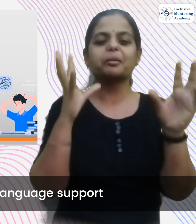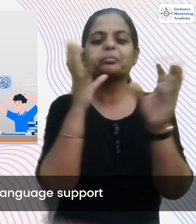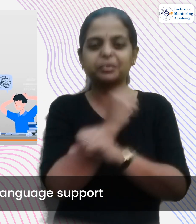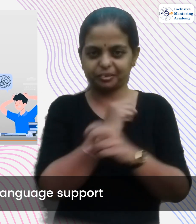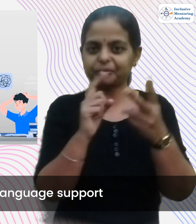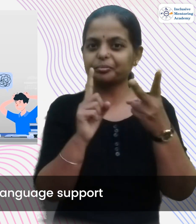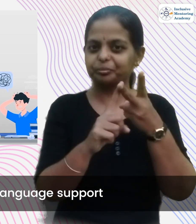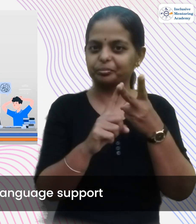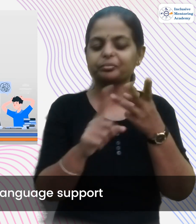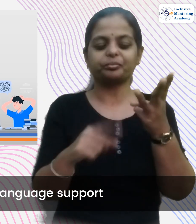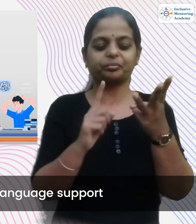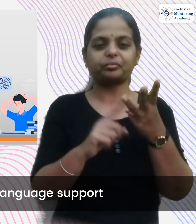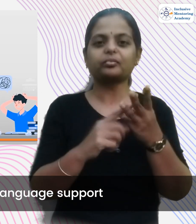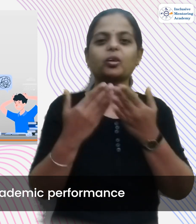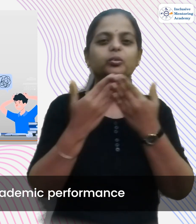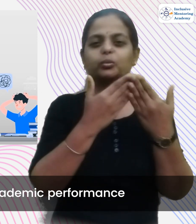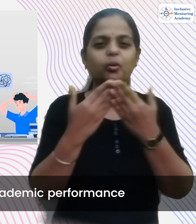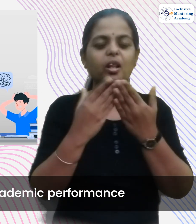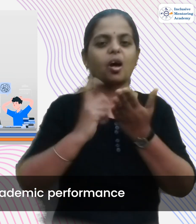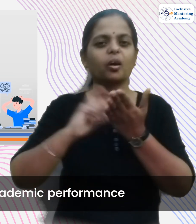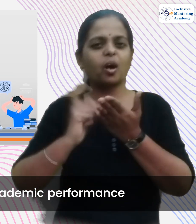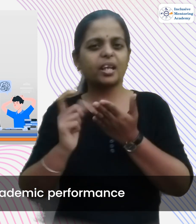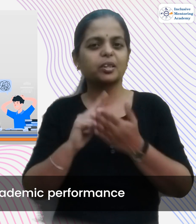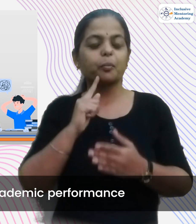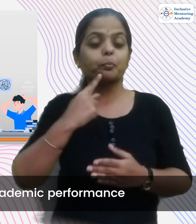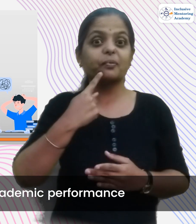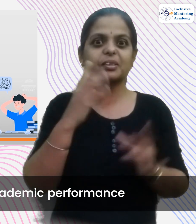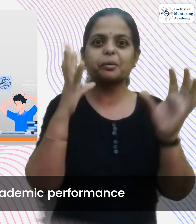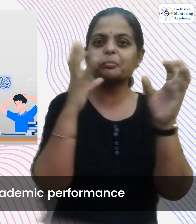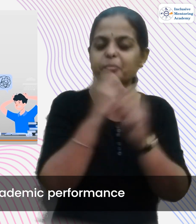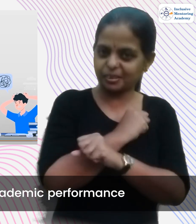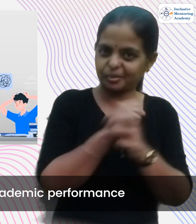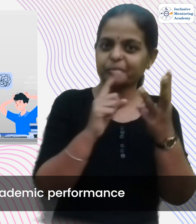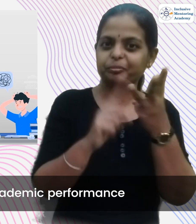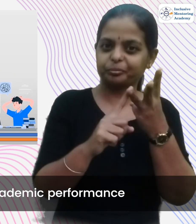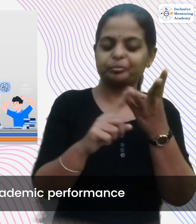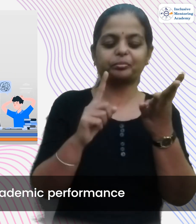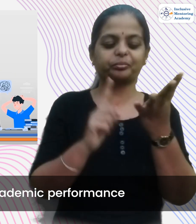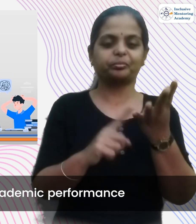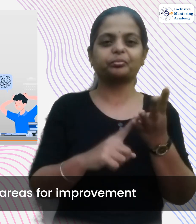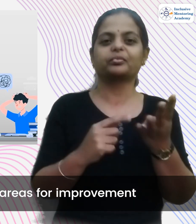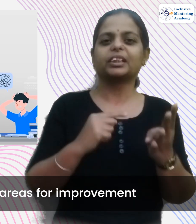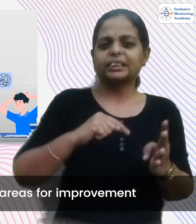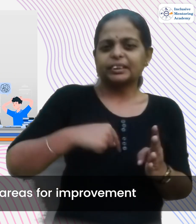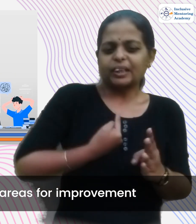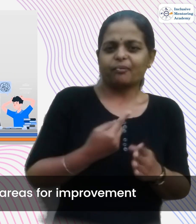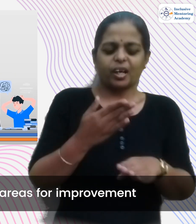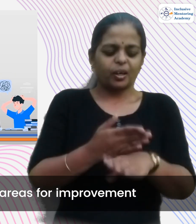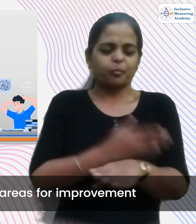Facing lack of sign language support? Worrying about your academic performance? Struggling to understand